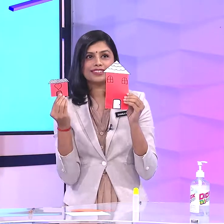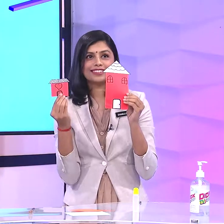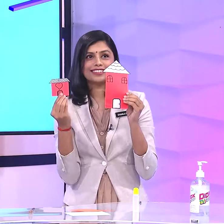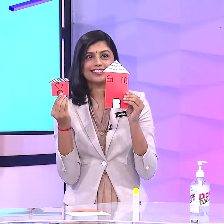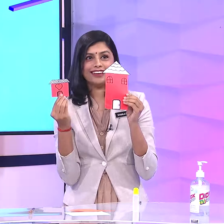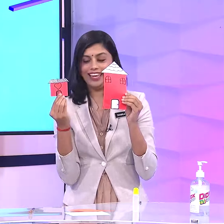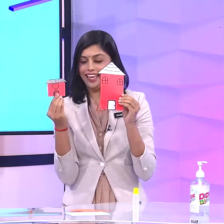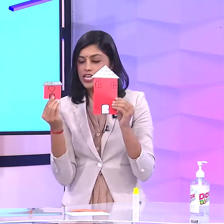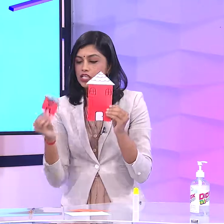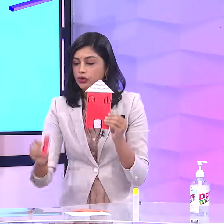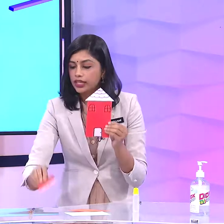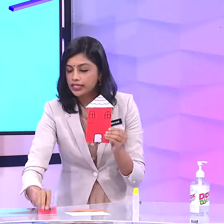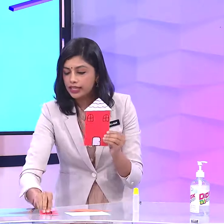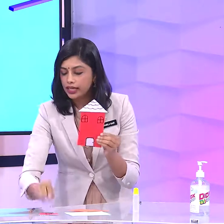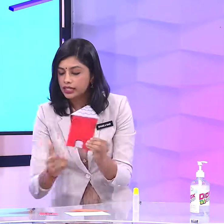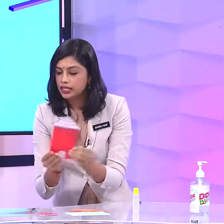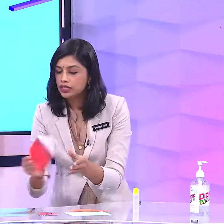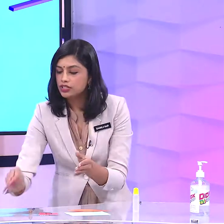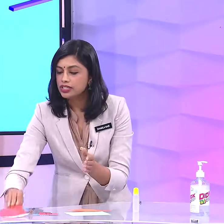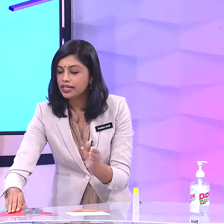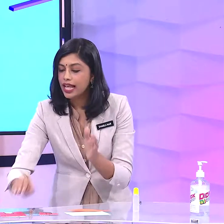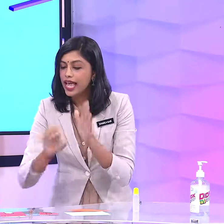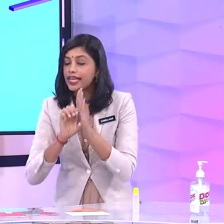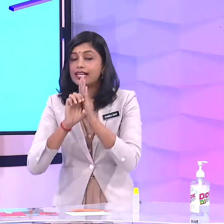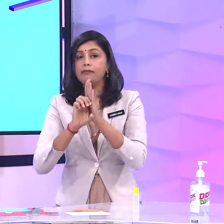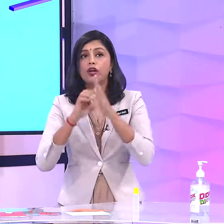Mm-hmm. Okay, so this is just an example of